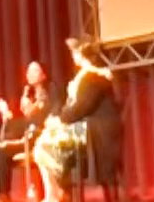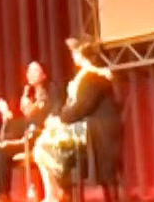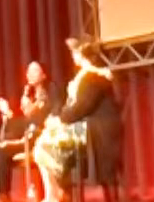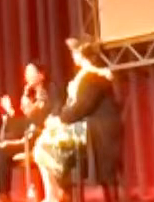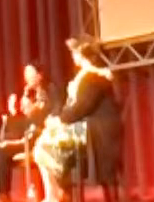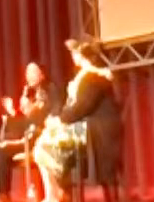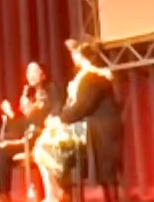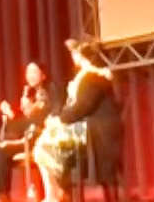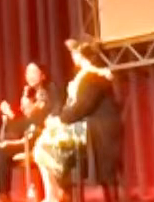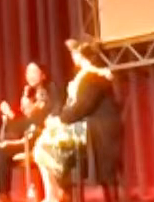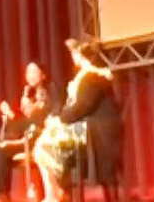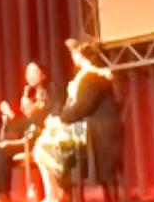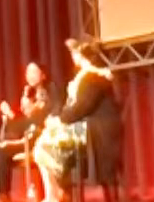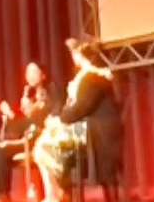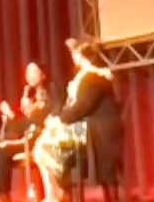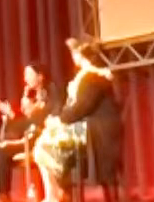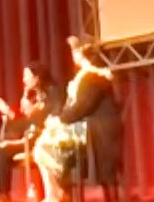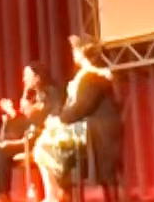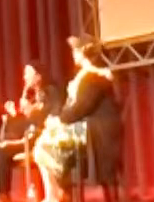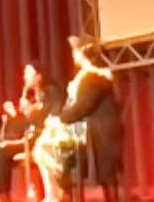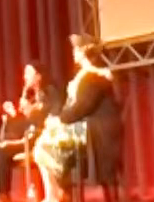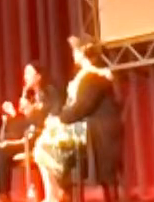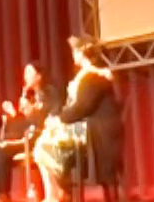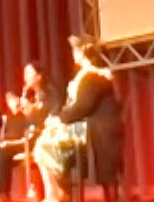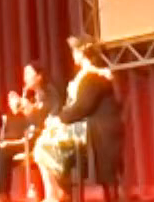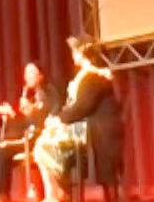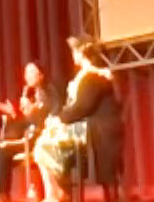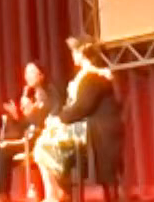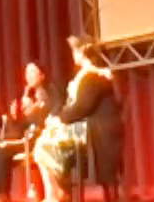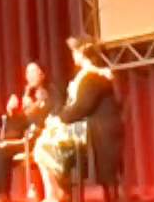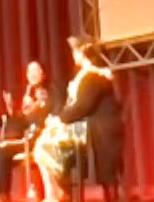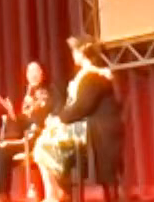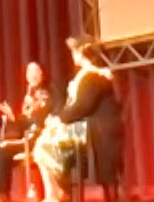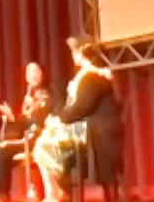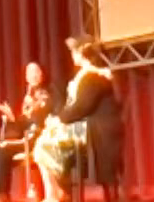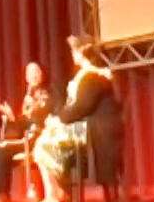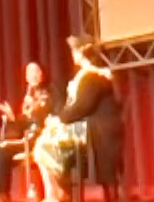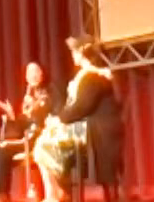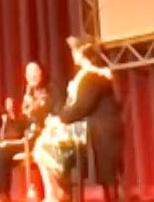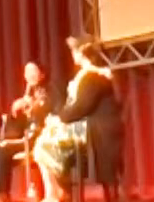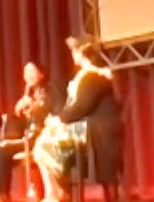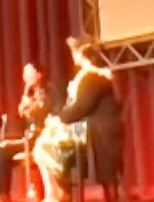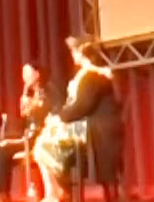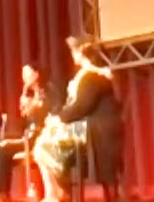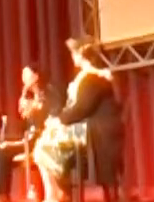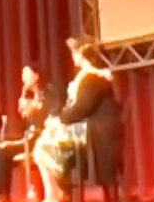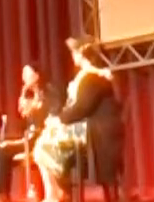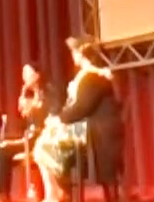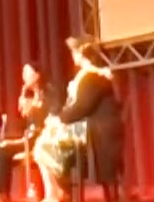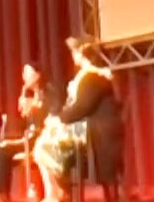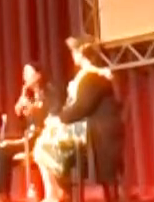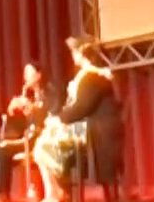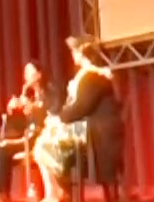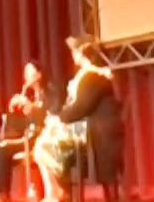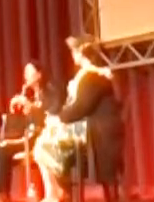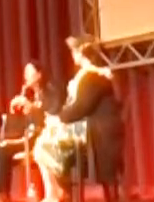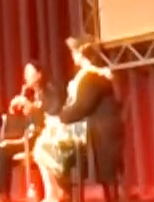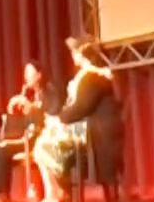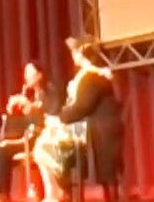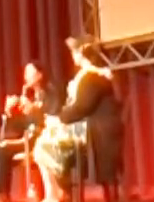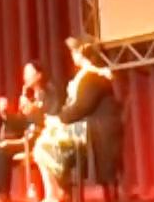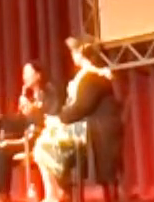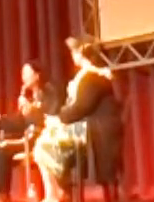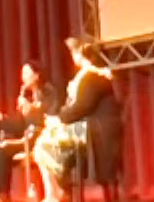okay, we reschedule the person. That's it. We must support way of life. And it's so beautiful how